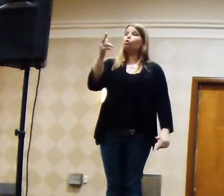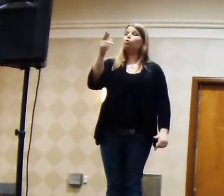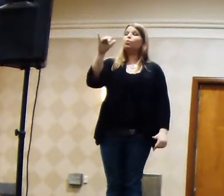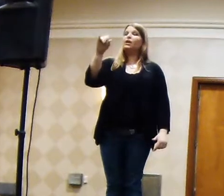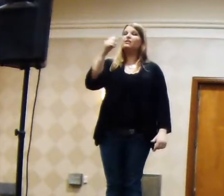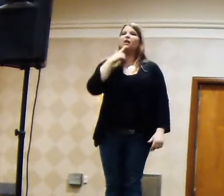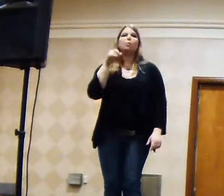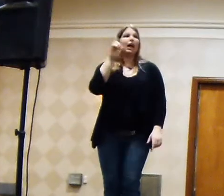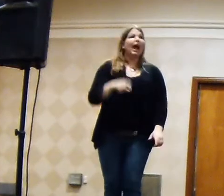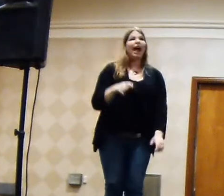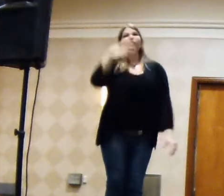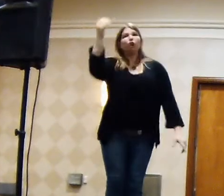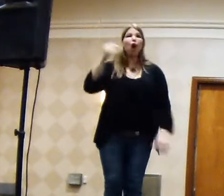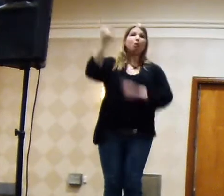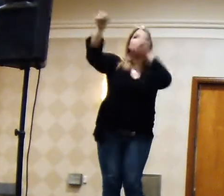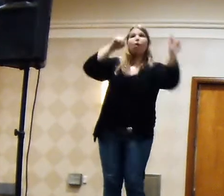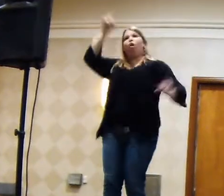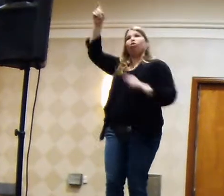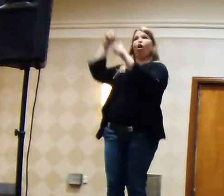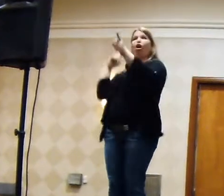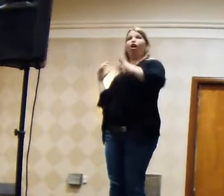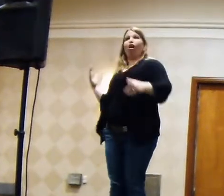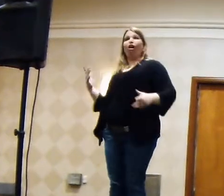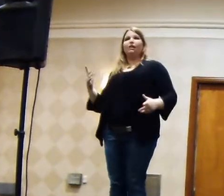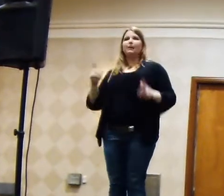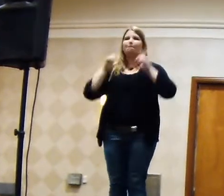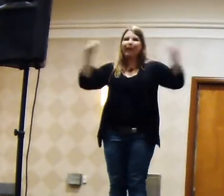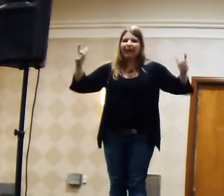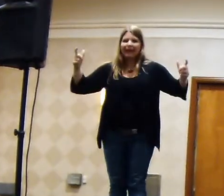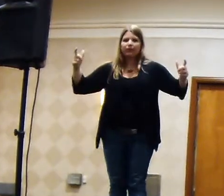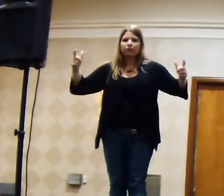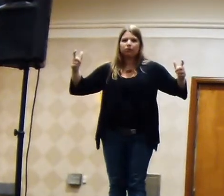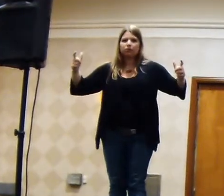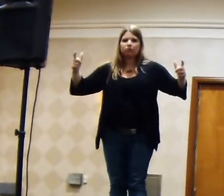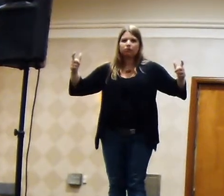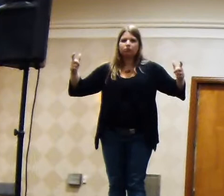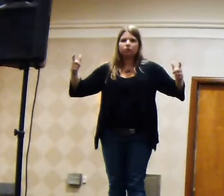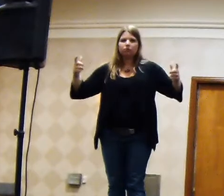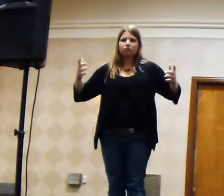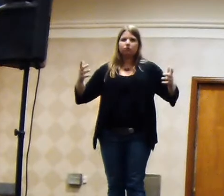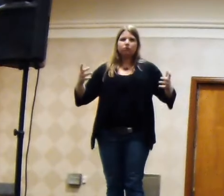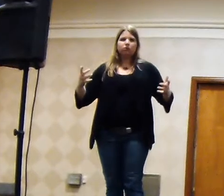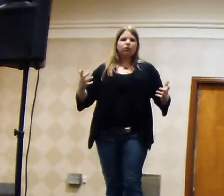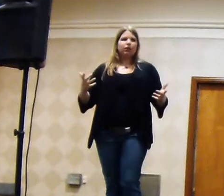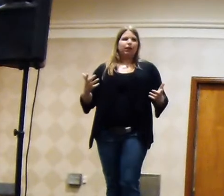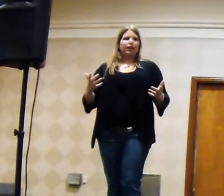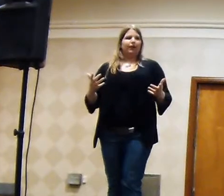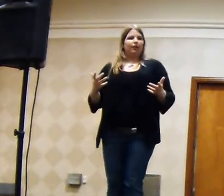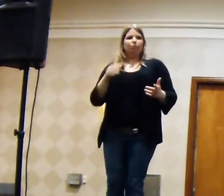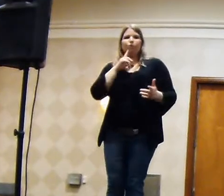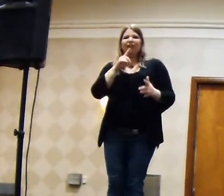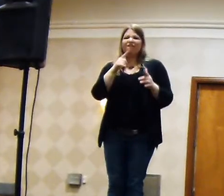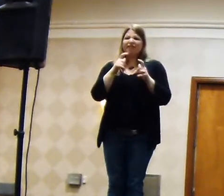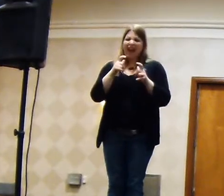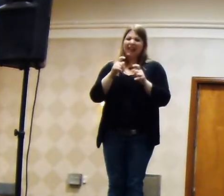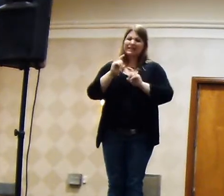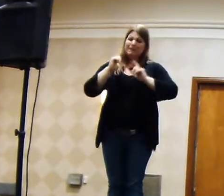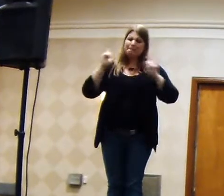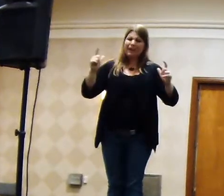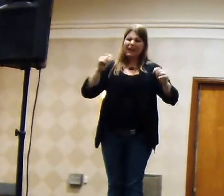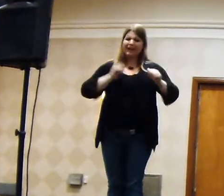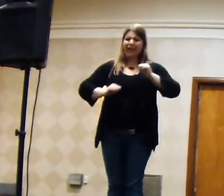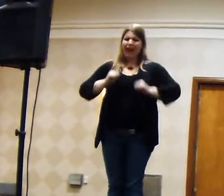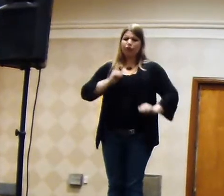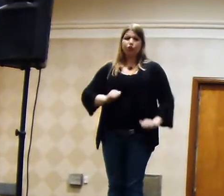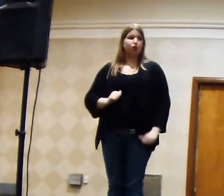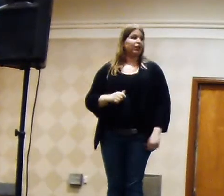gotta go, I have forever, you know. He was like doing all this exposition in the fastest, biggest way possible.